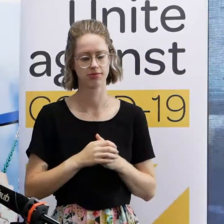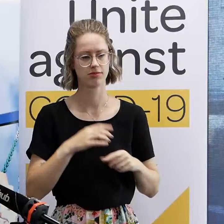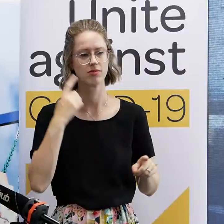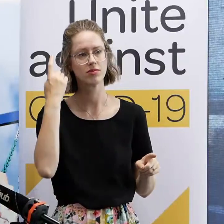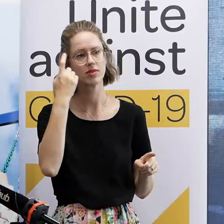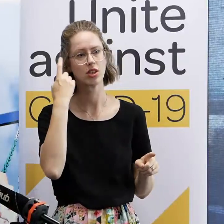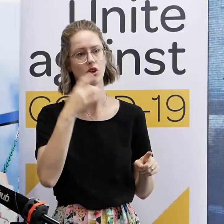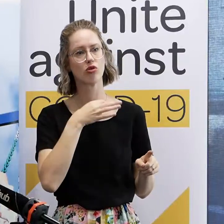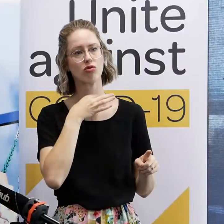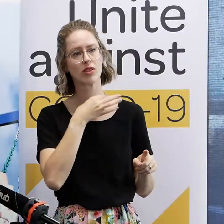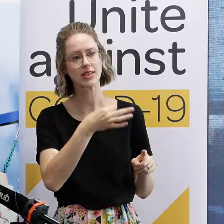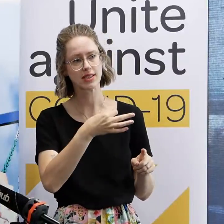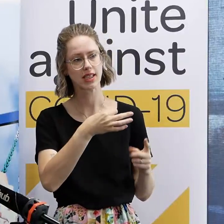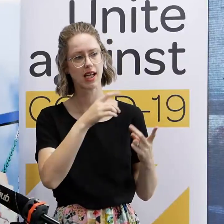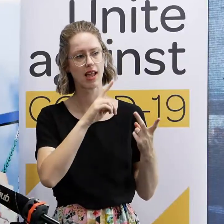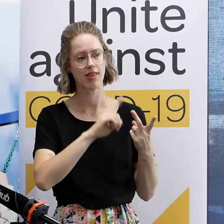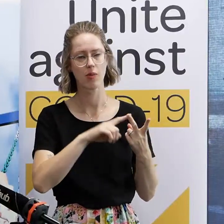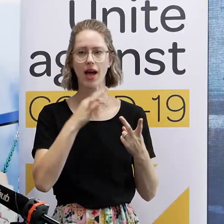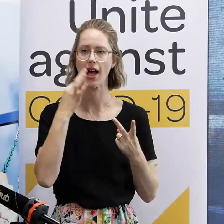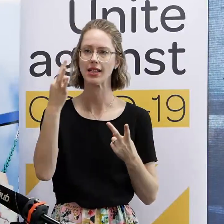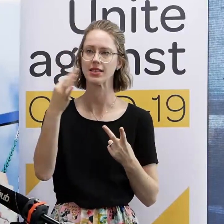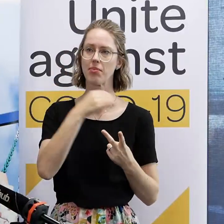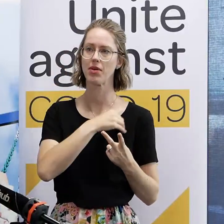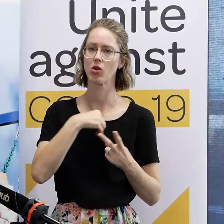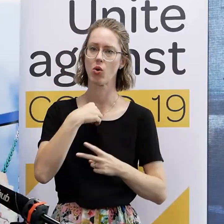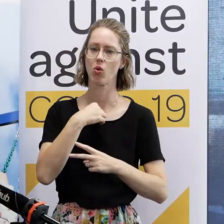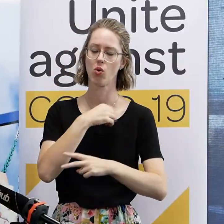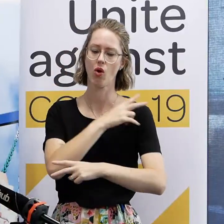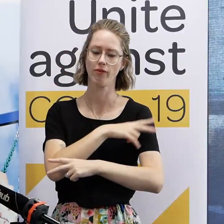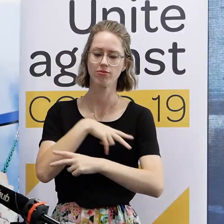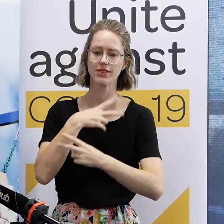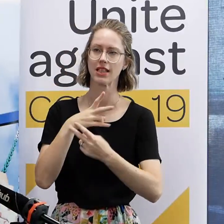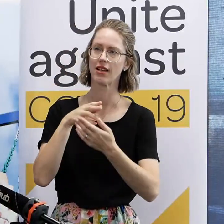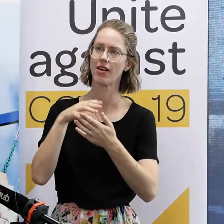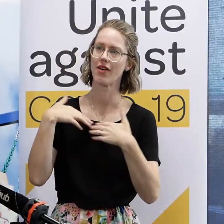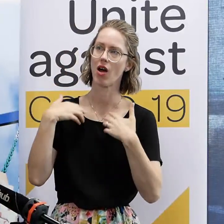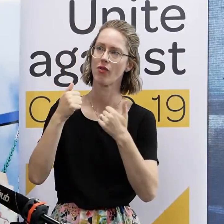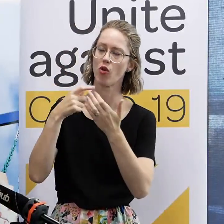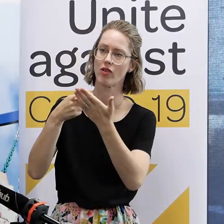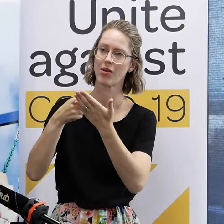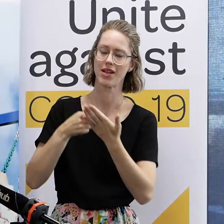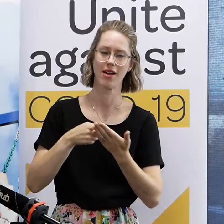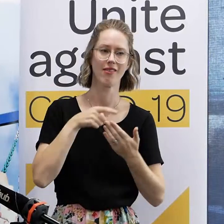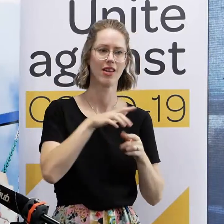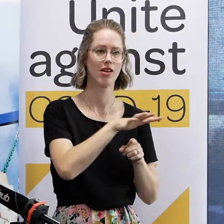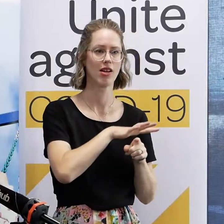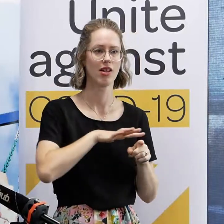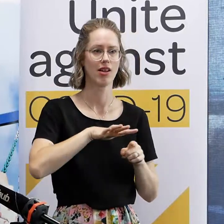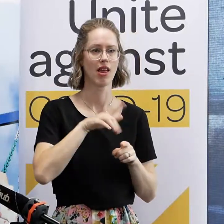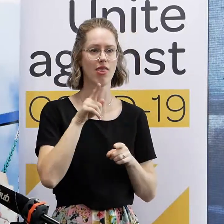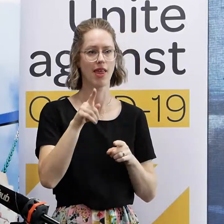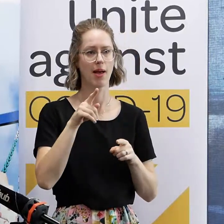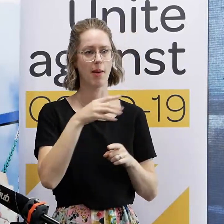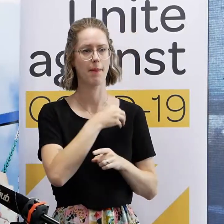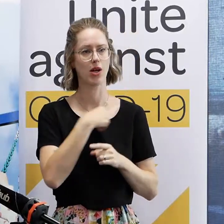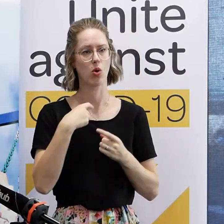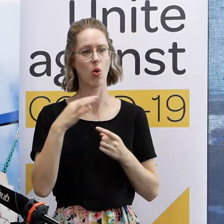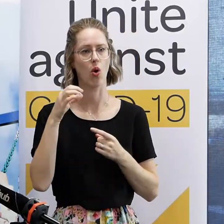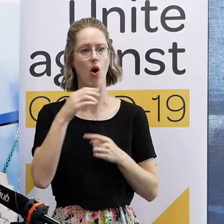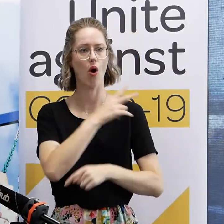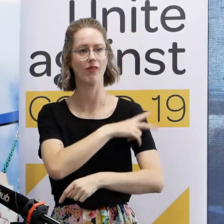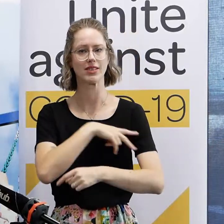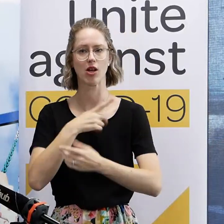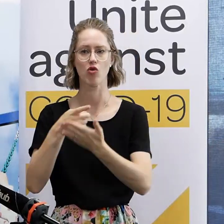the risk factors, and then we go to the medical officer of health for a recommendation. And in this instance, again, the medical officer of health's recommendation